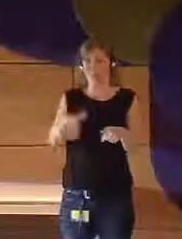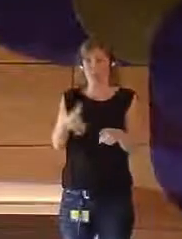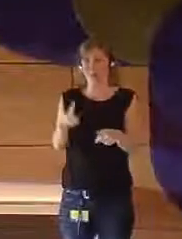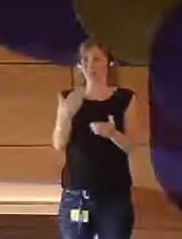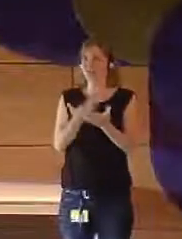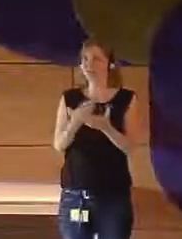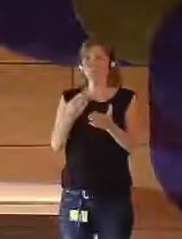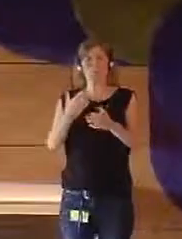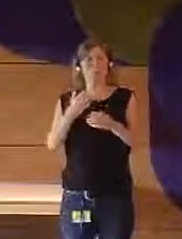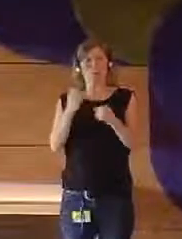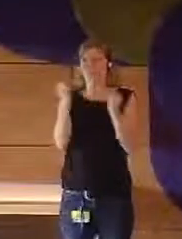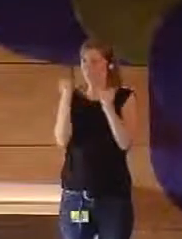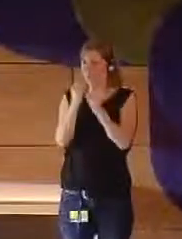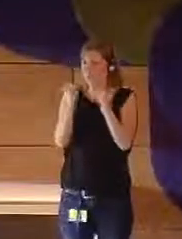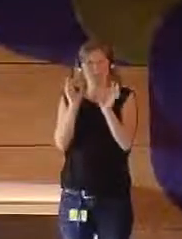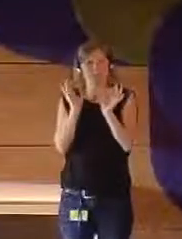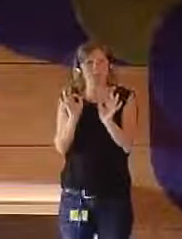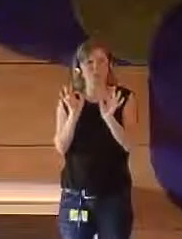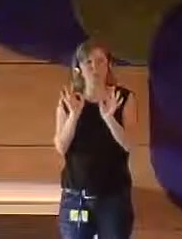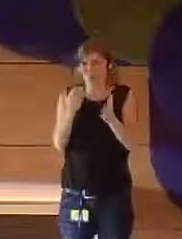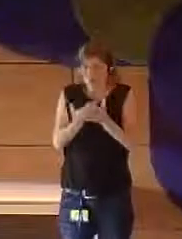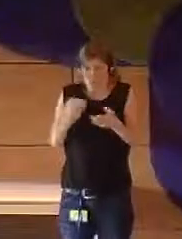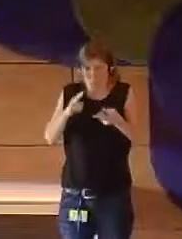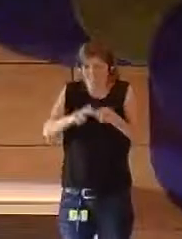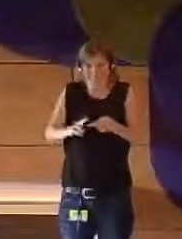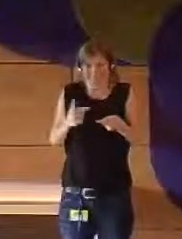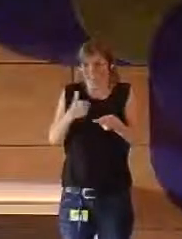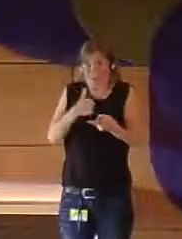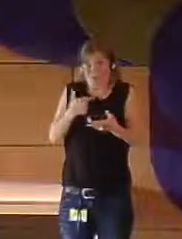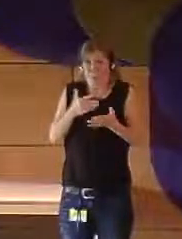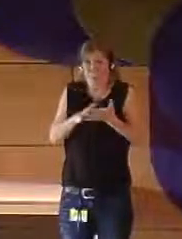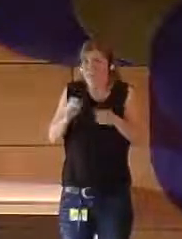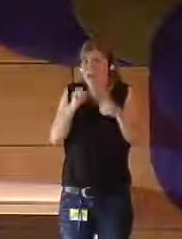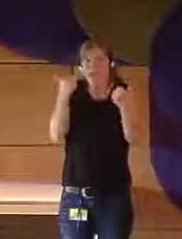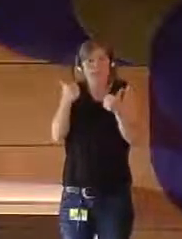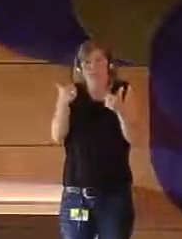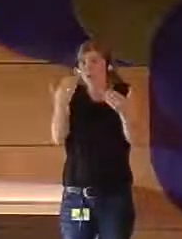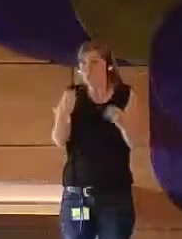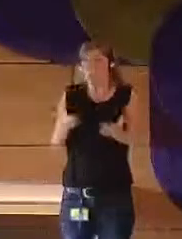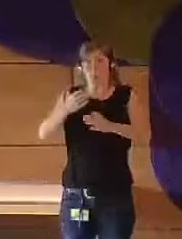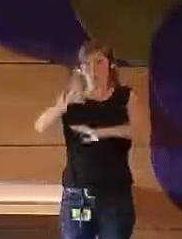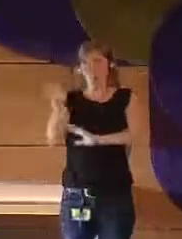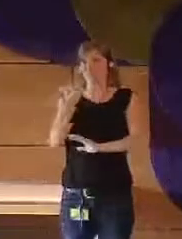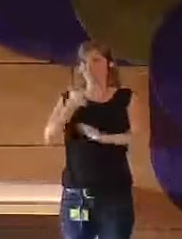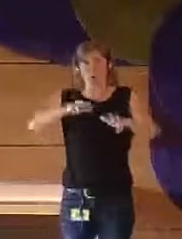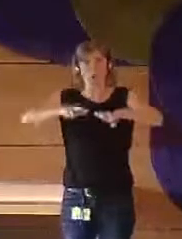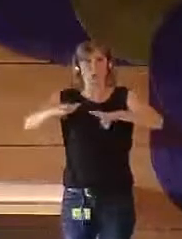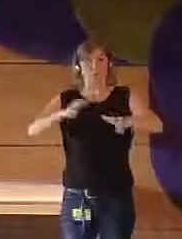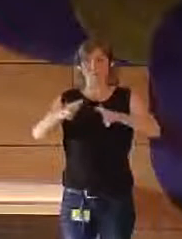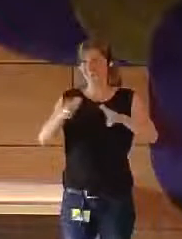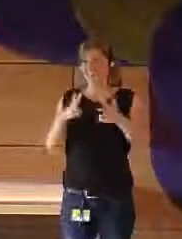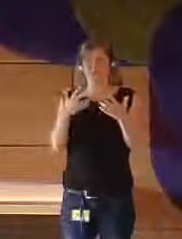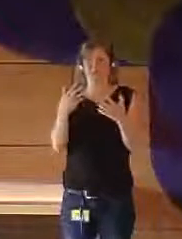across a meeting as organized like this. I think it's absolutely fantastic. I think you have an amazing family group, and we're